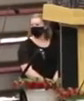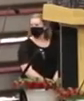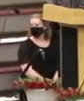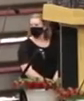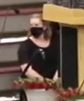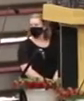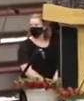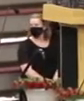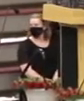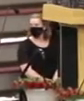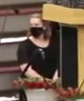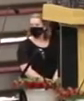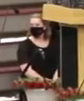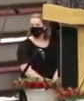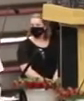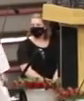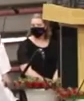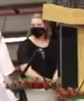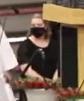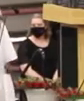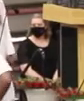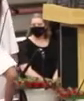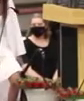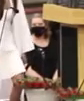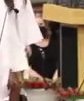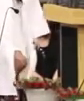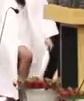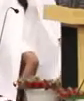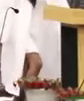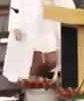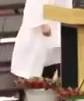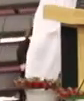Nicole Beltre Marmalejos.